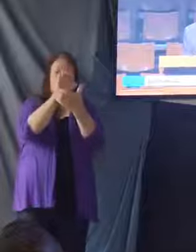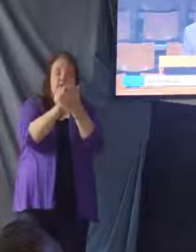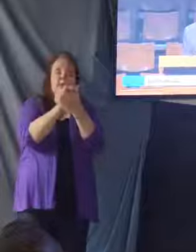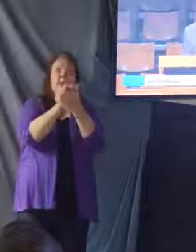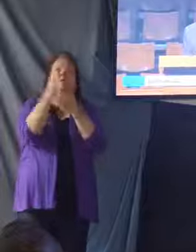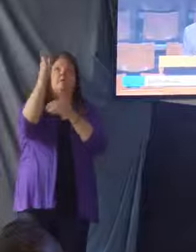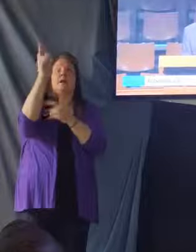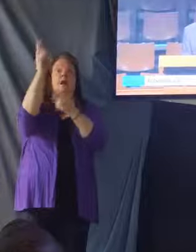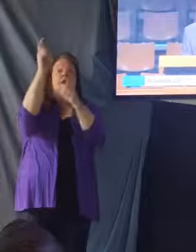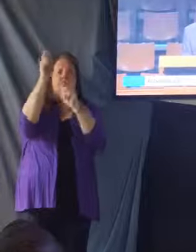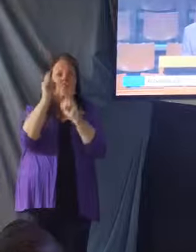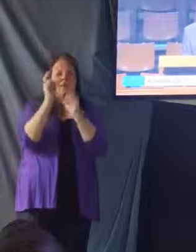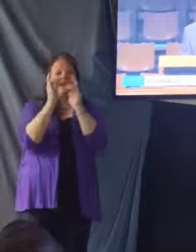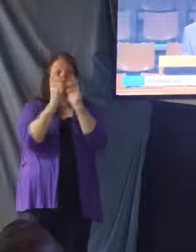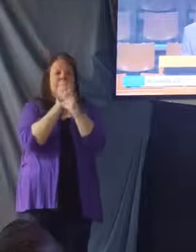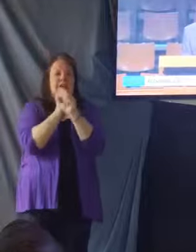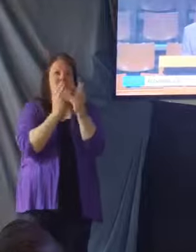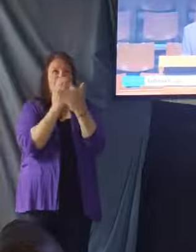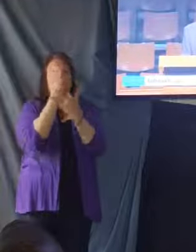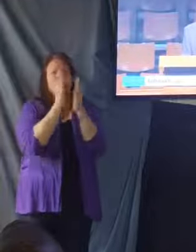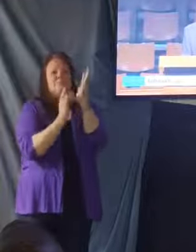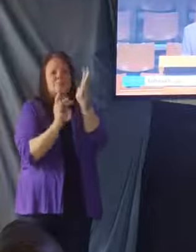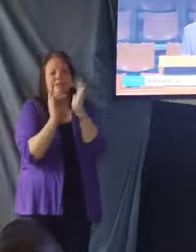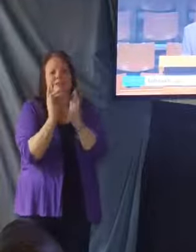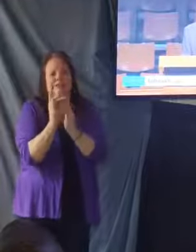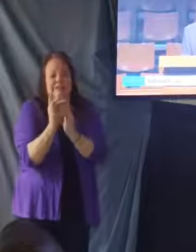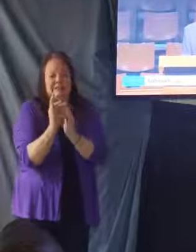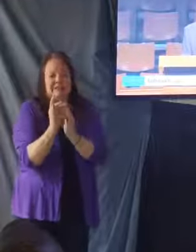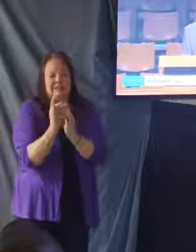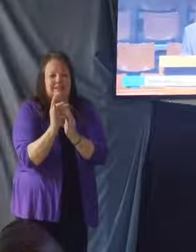salvation God's provided in Christ.